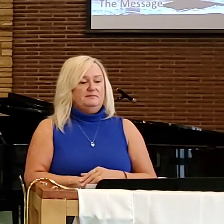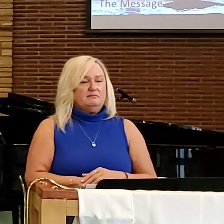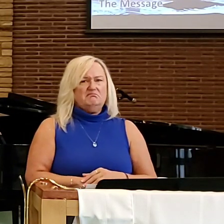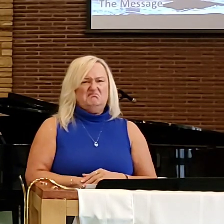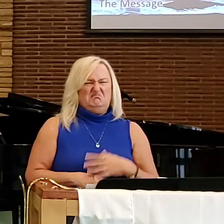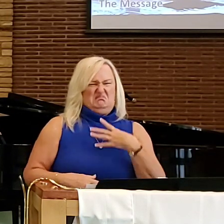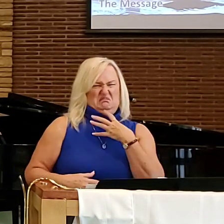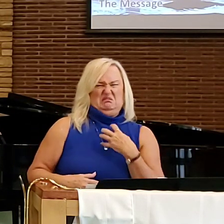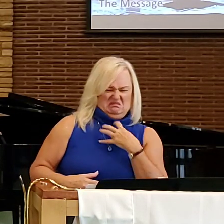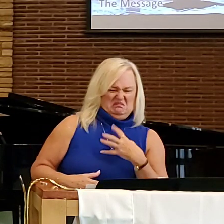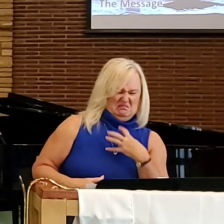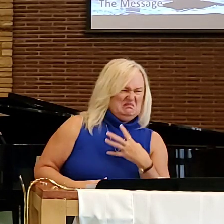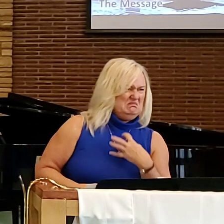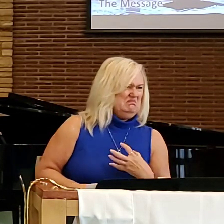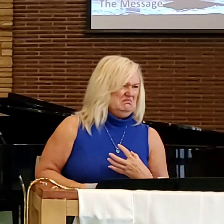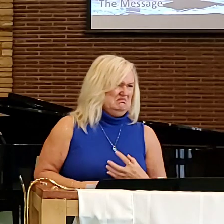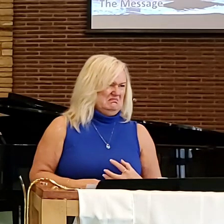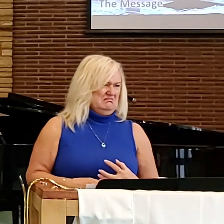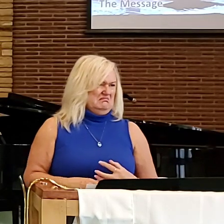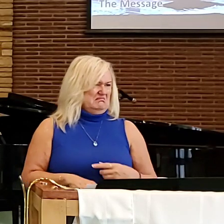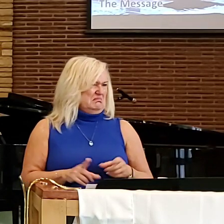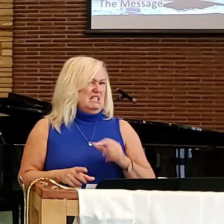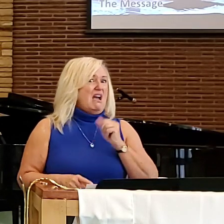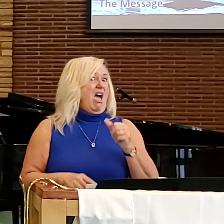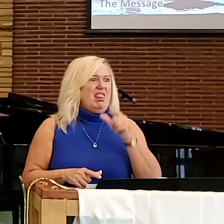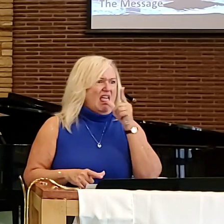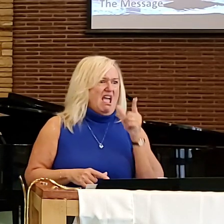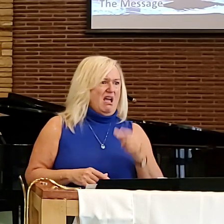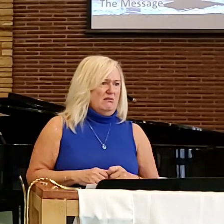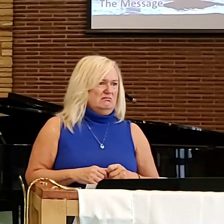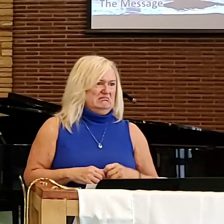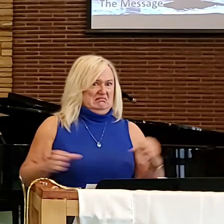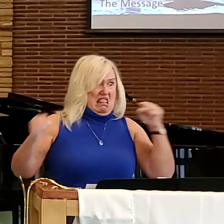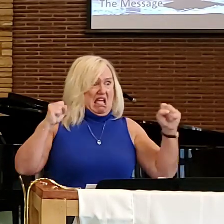You grumble, but not too loudly.